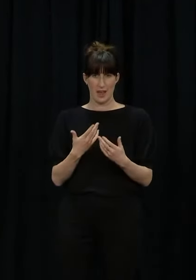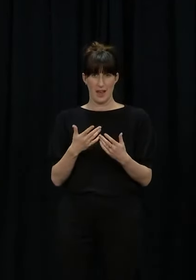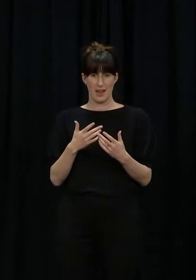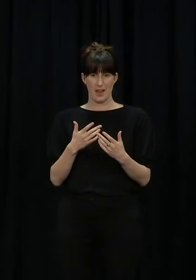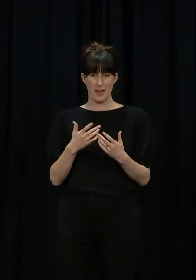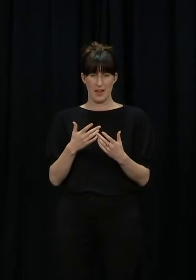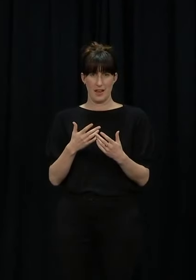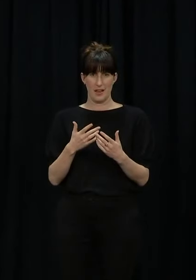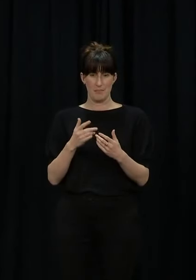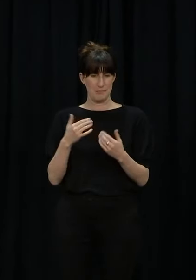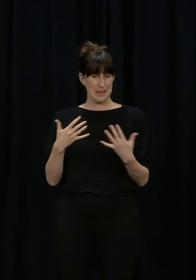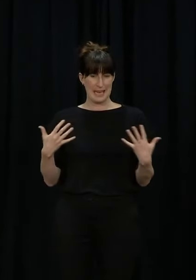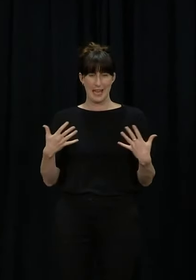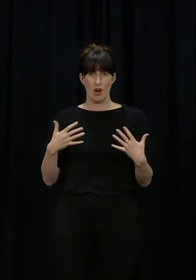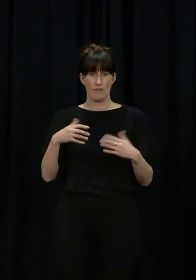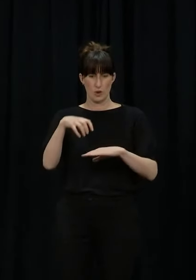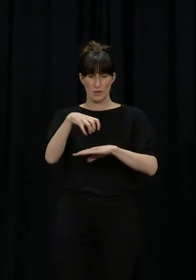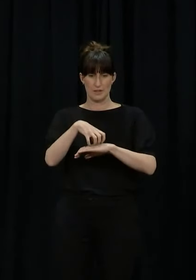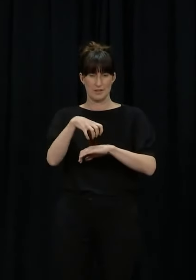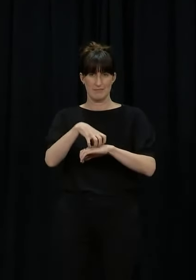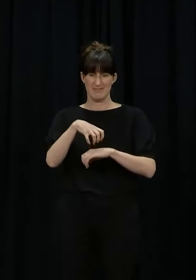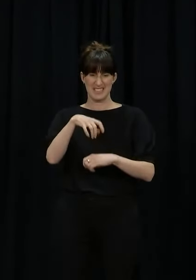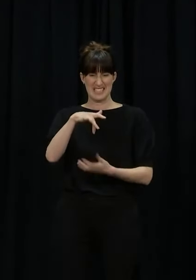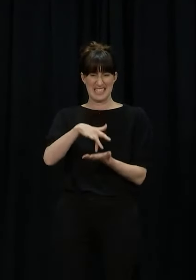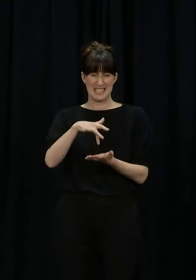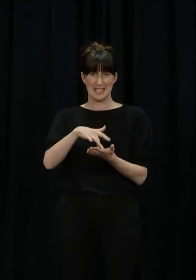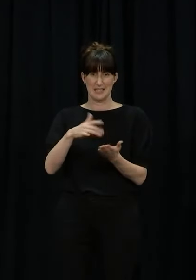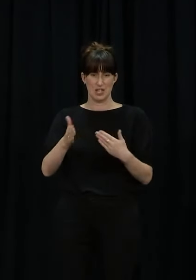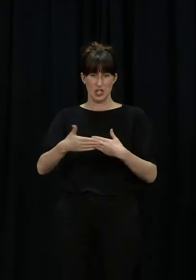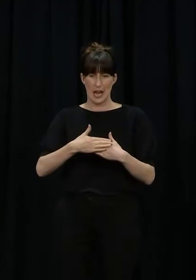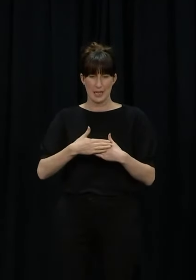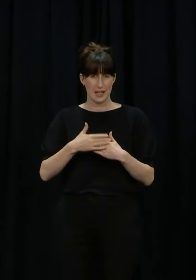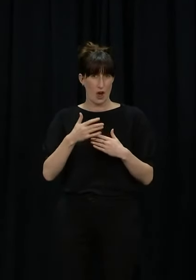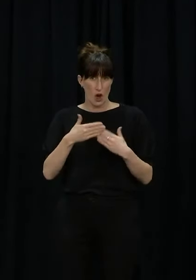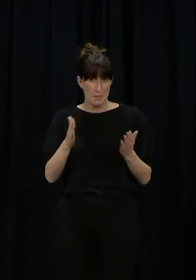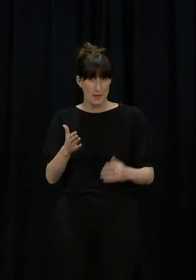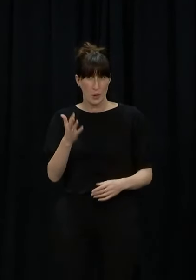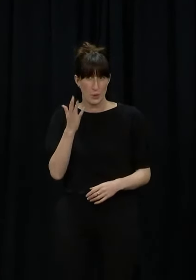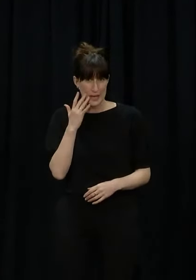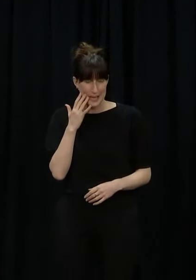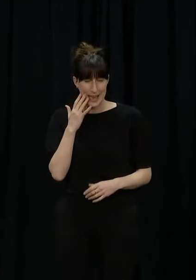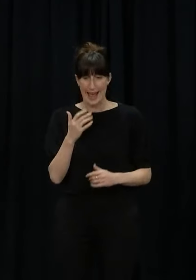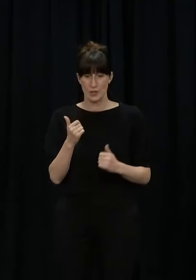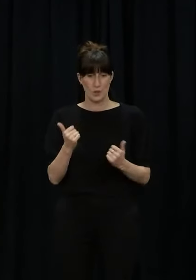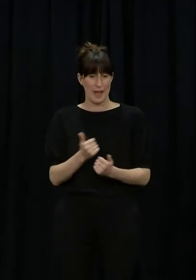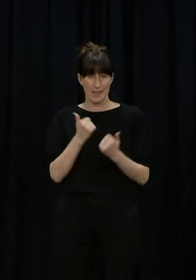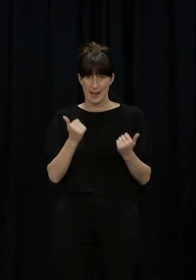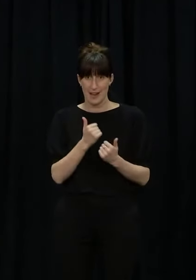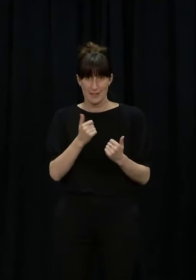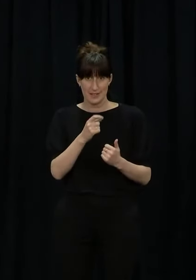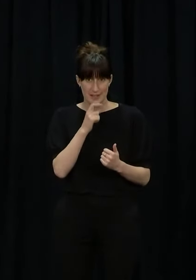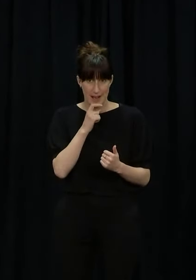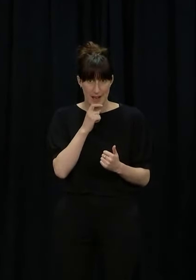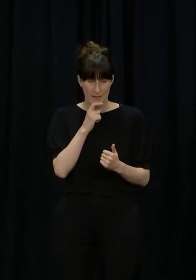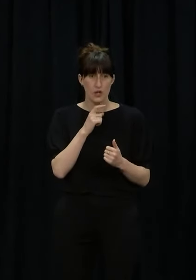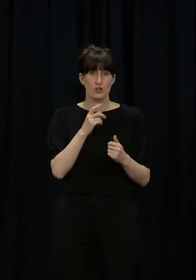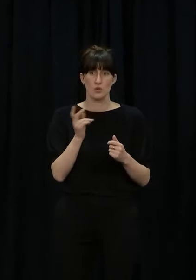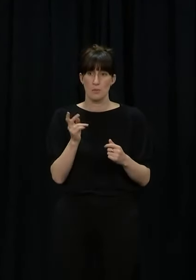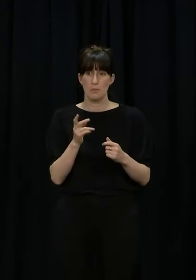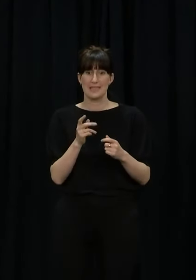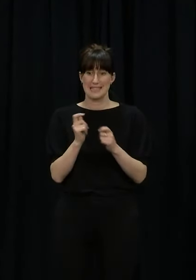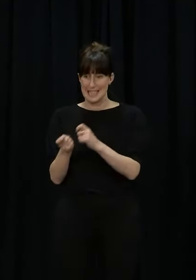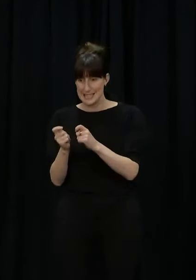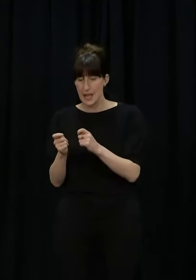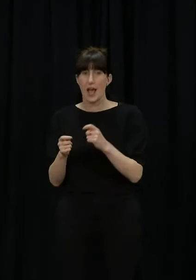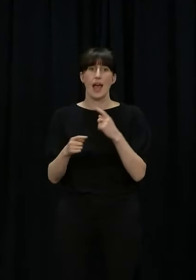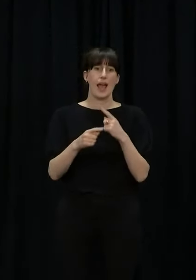and frustration. When will they reopen? And do you have enough staff to service both the increased demand of testing as well as vaccination centres?